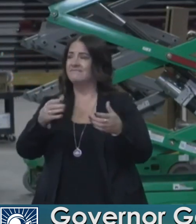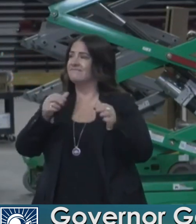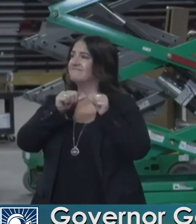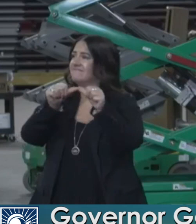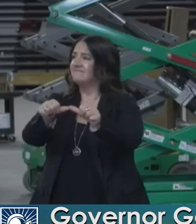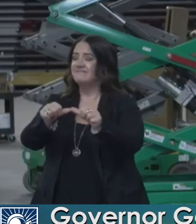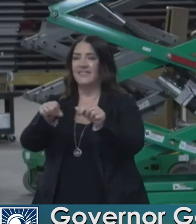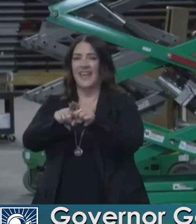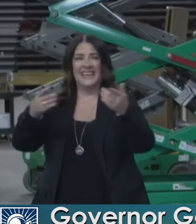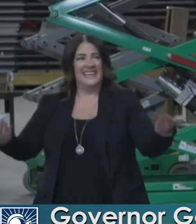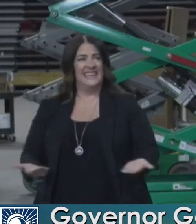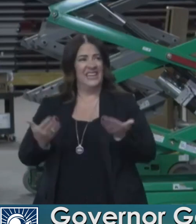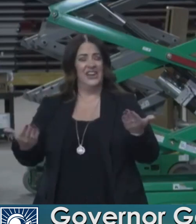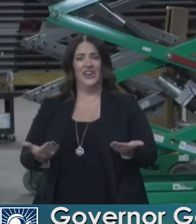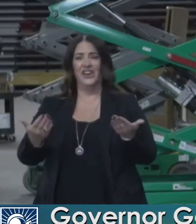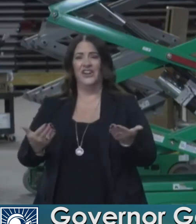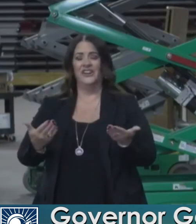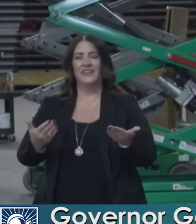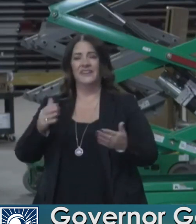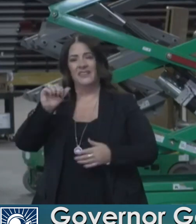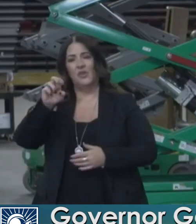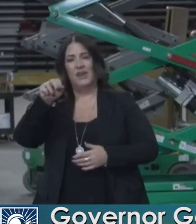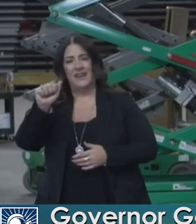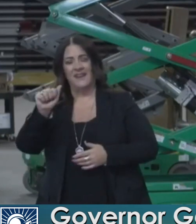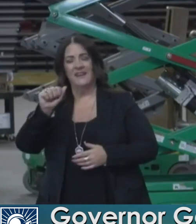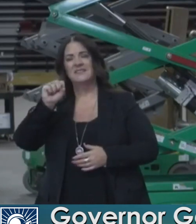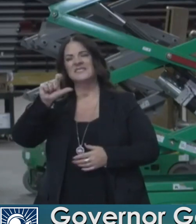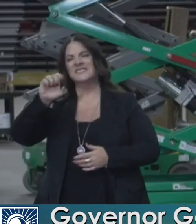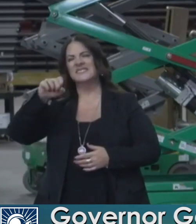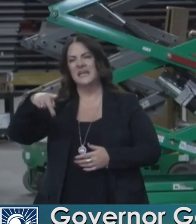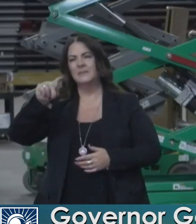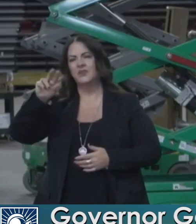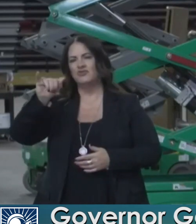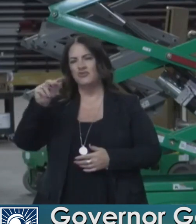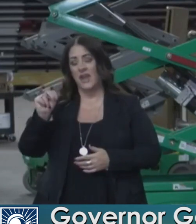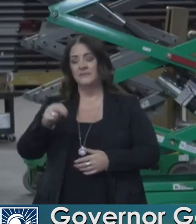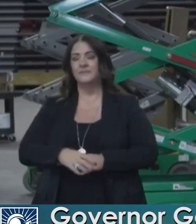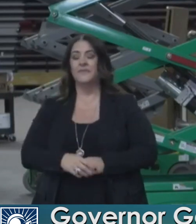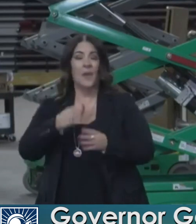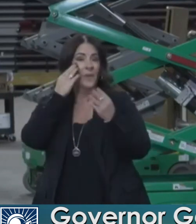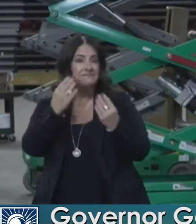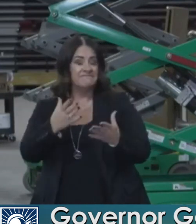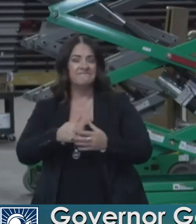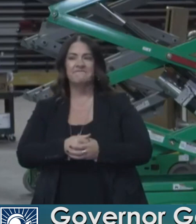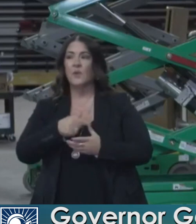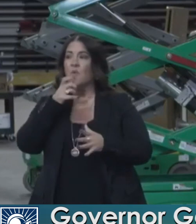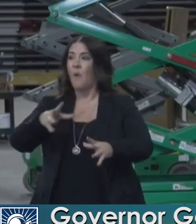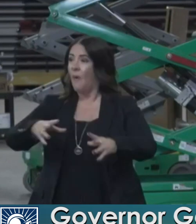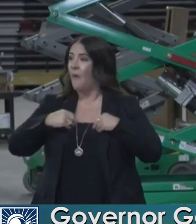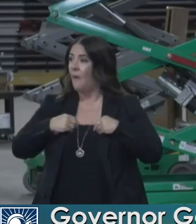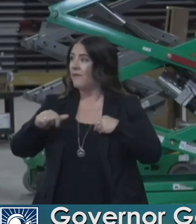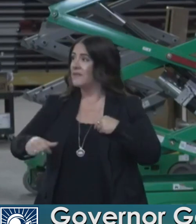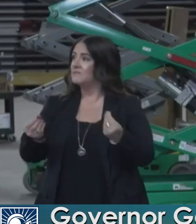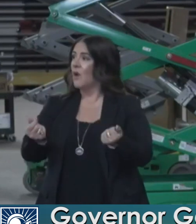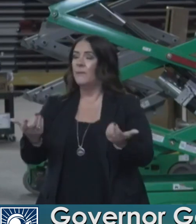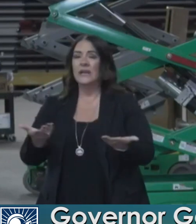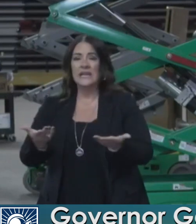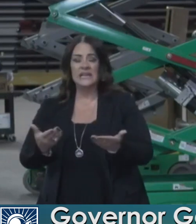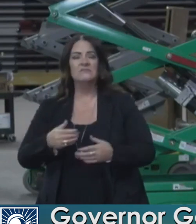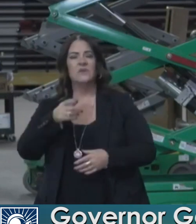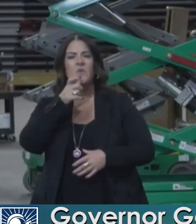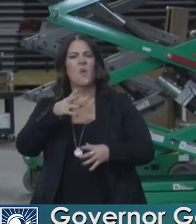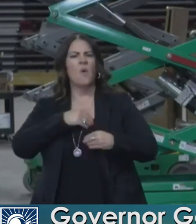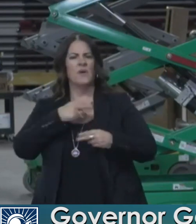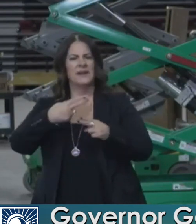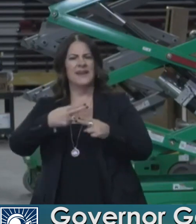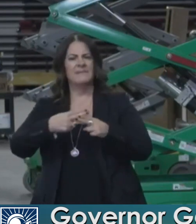of here, I want to now ask that the owner of the Sacramento Kings, who owns this site, come up and say a few words,